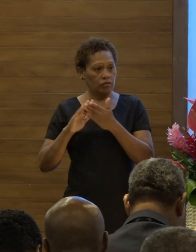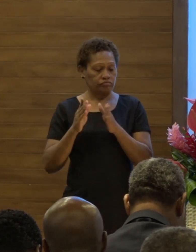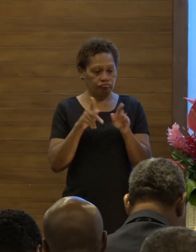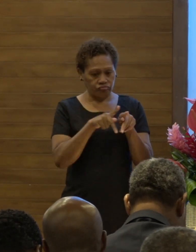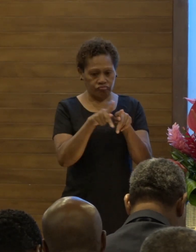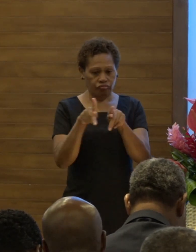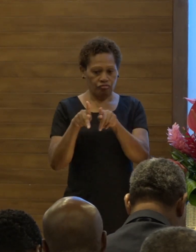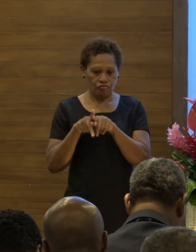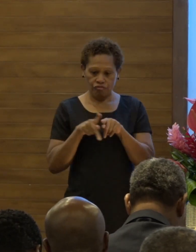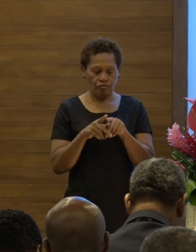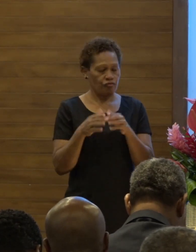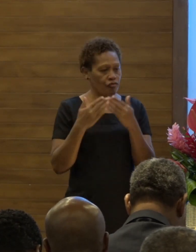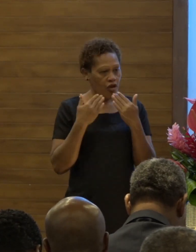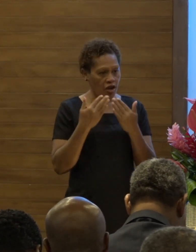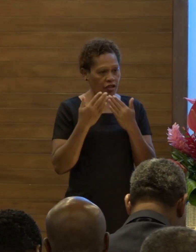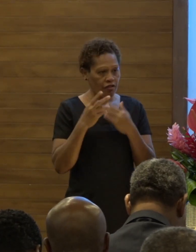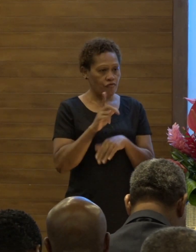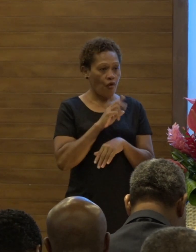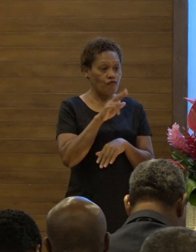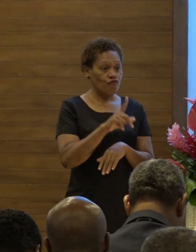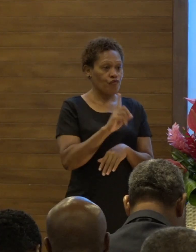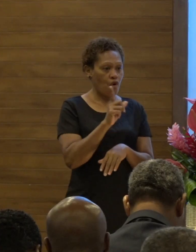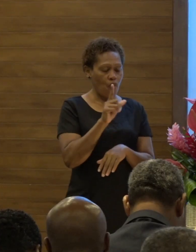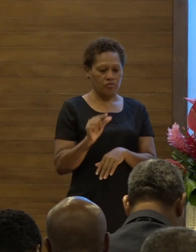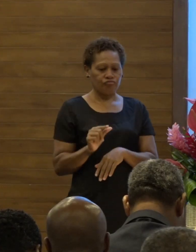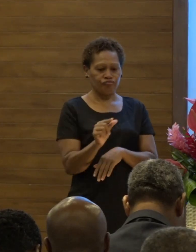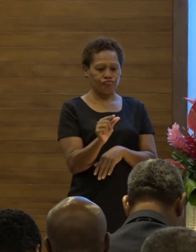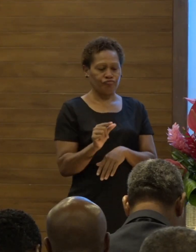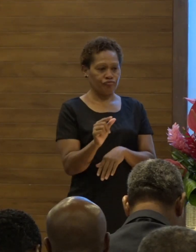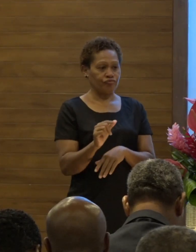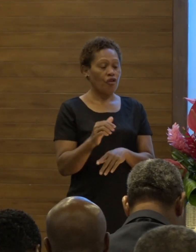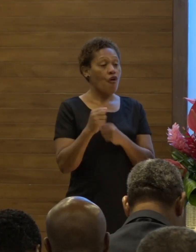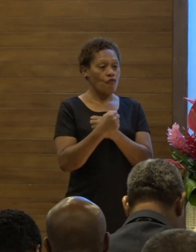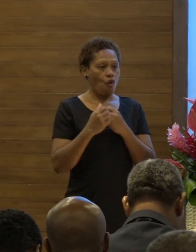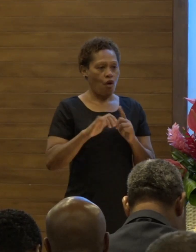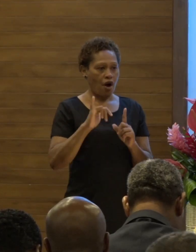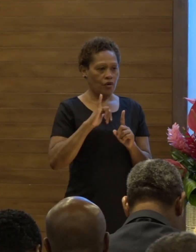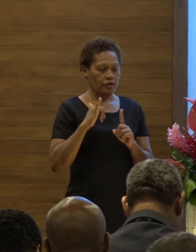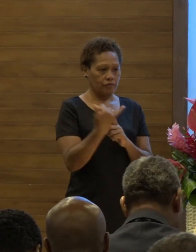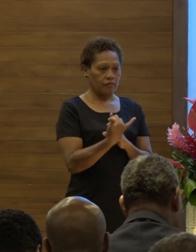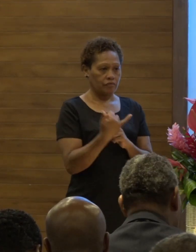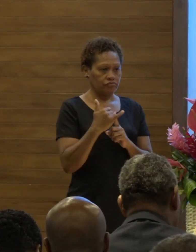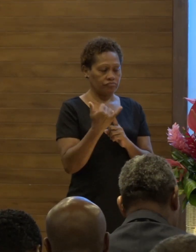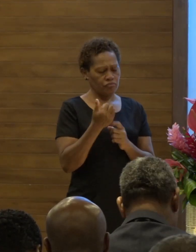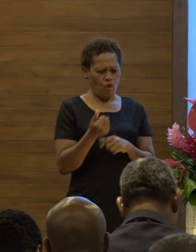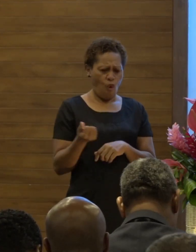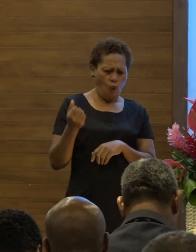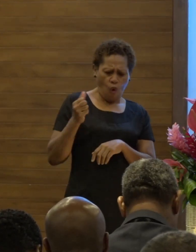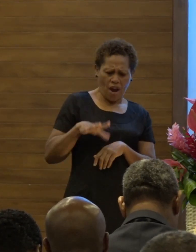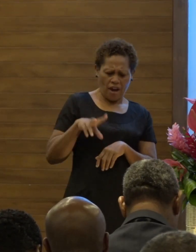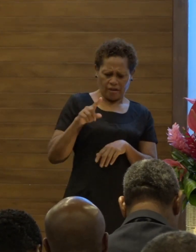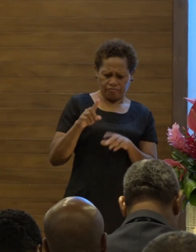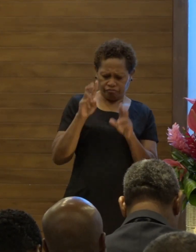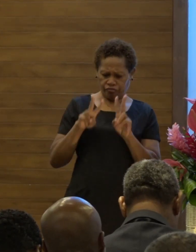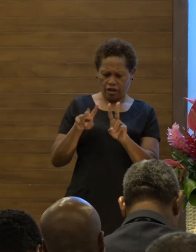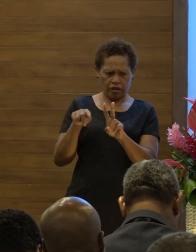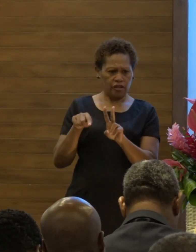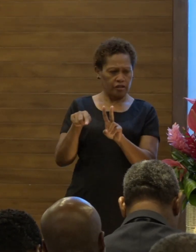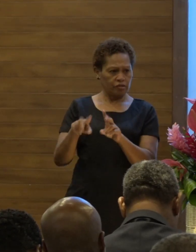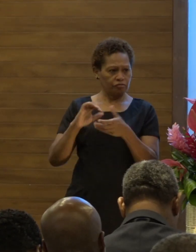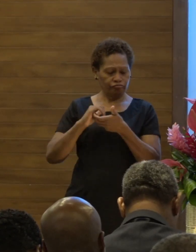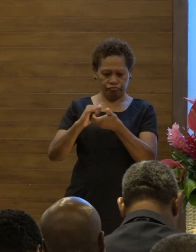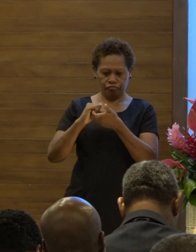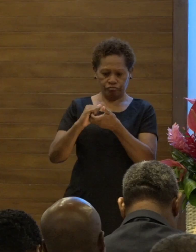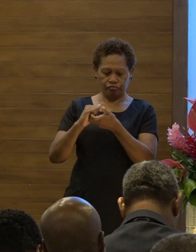you for being the moral compass of our society and for already mobilizing and engaging in